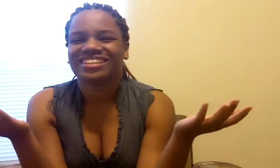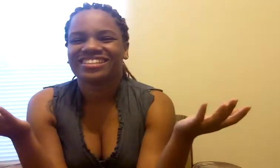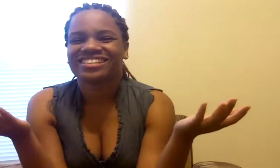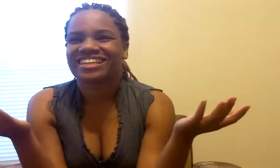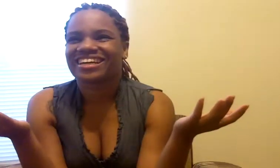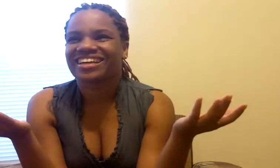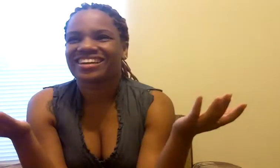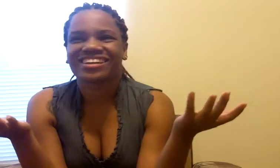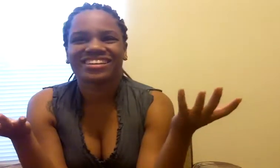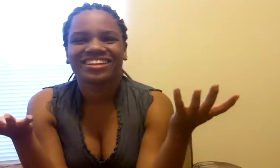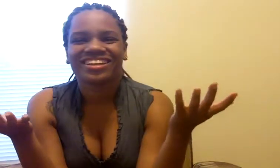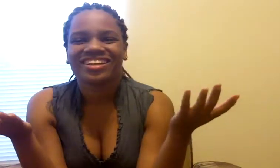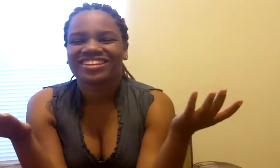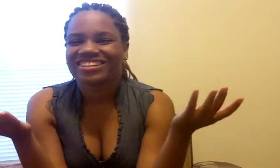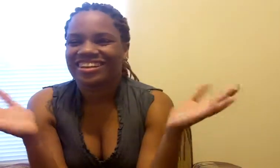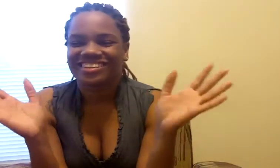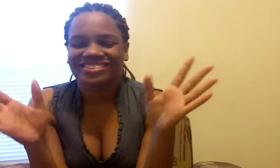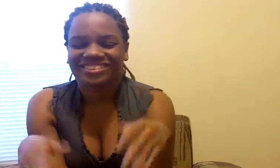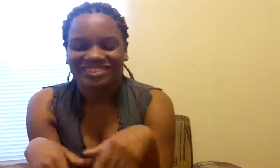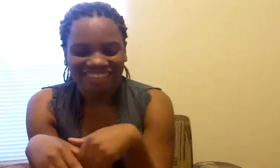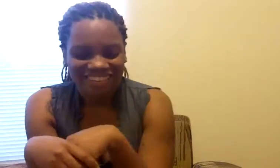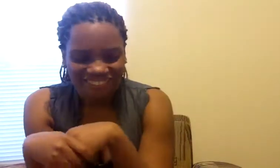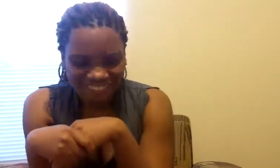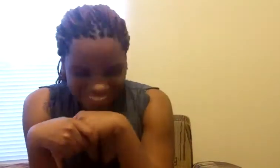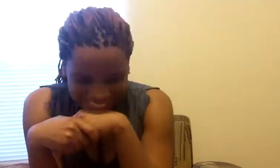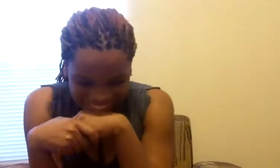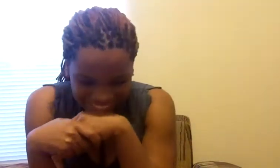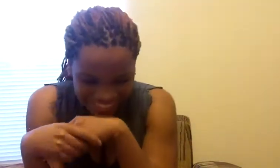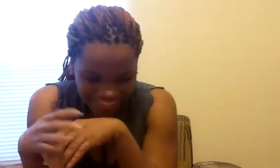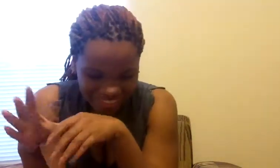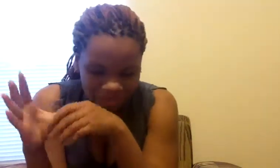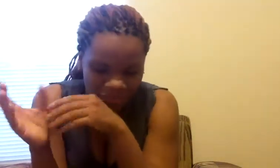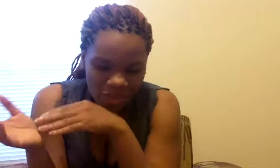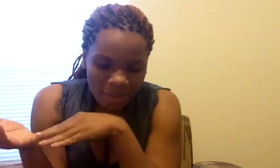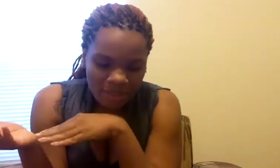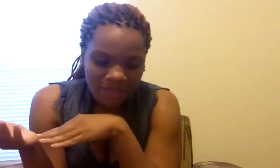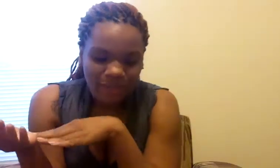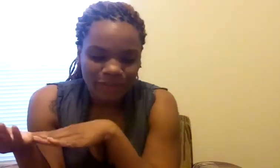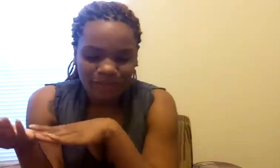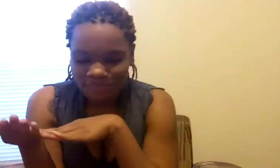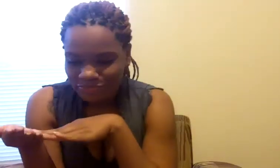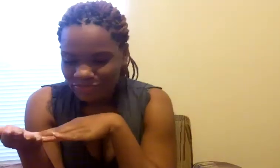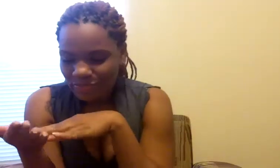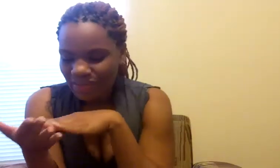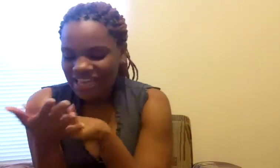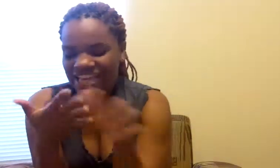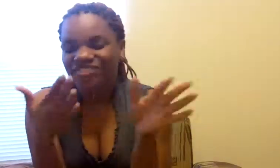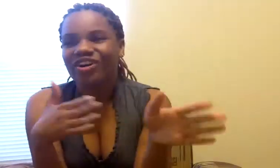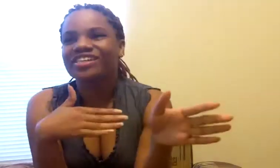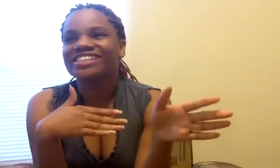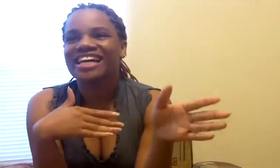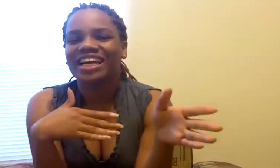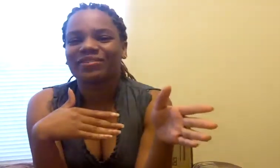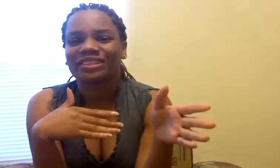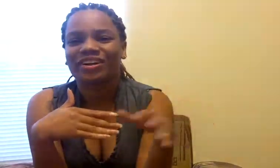It's just like, I don't know. Anyways, don't want to go there. But as far as sign language, there